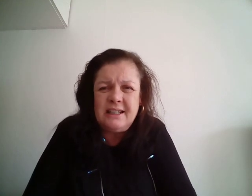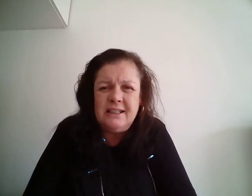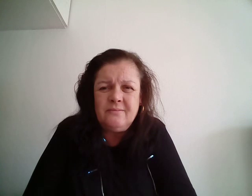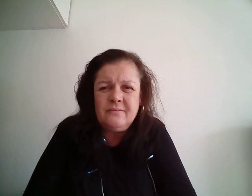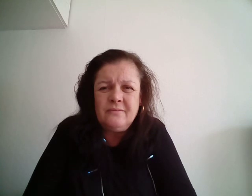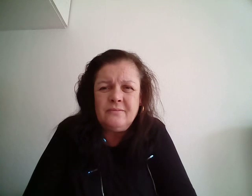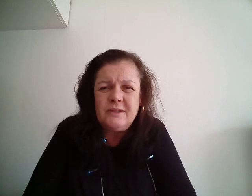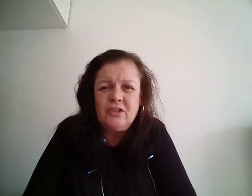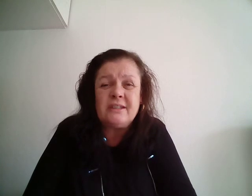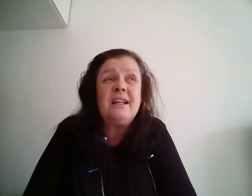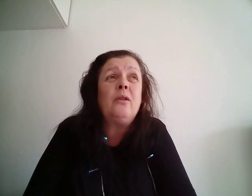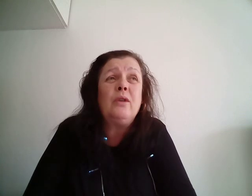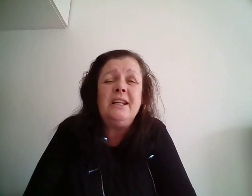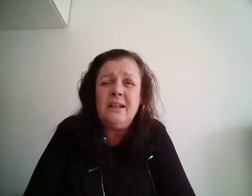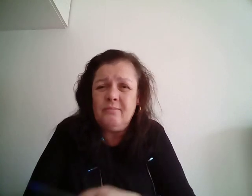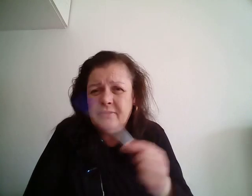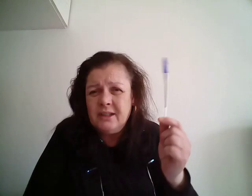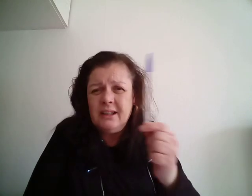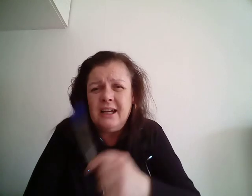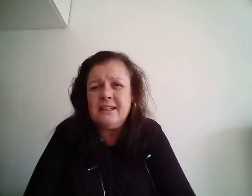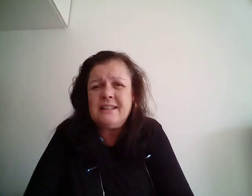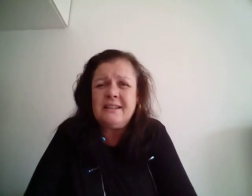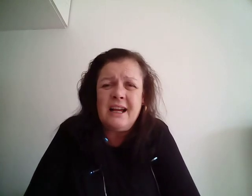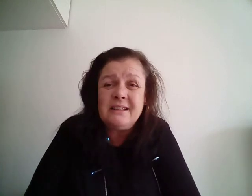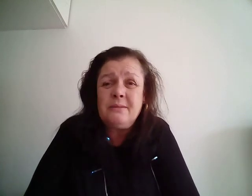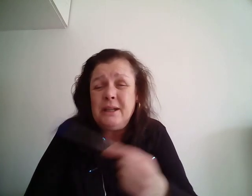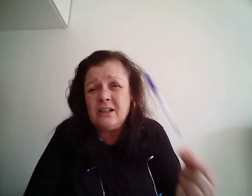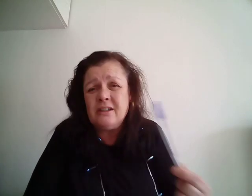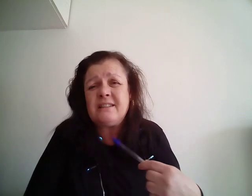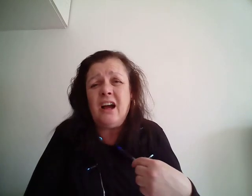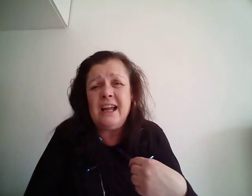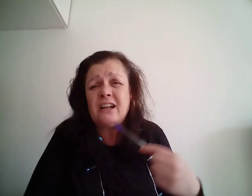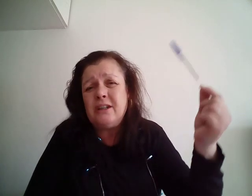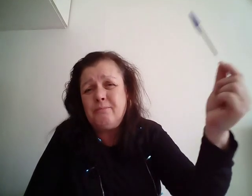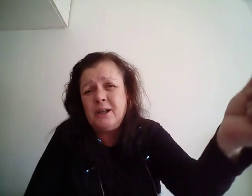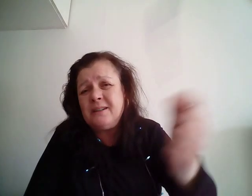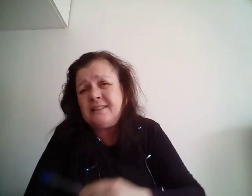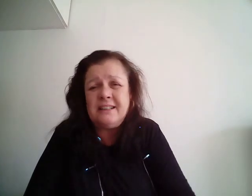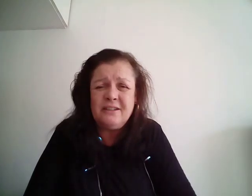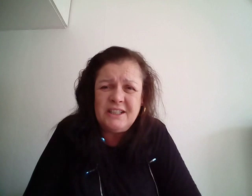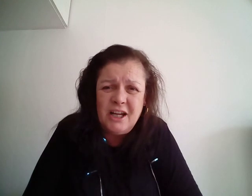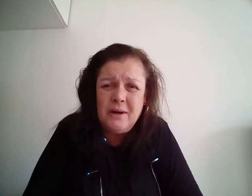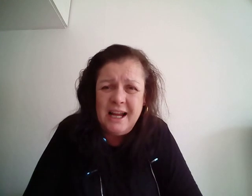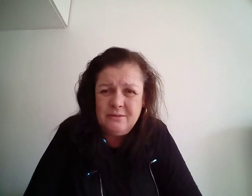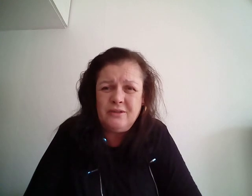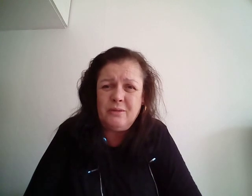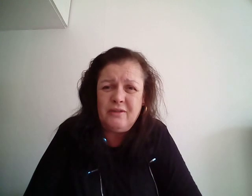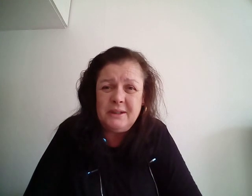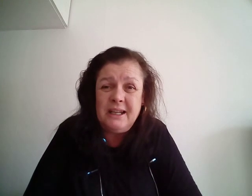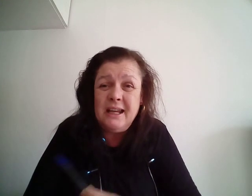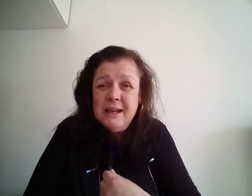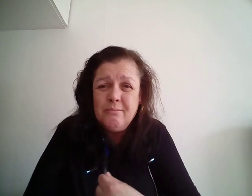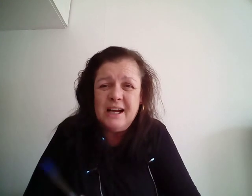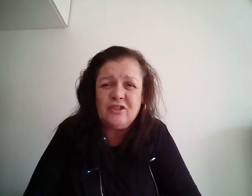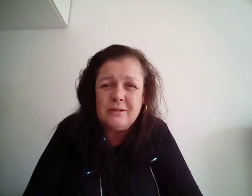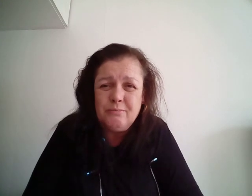see? Just like William. And I said that because I actually posted the video out to everybody in my dog and